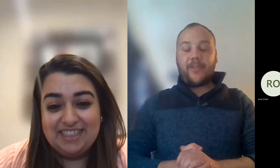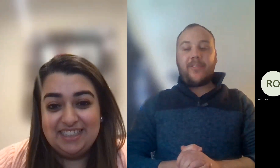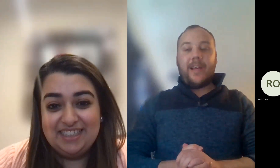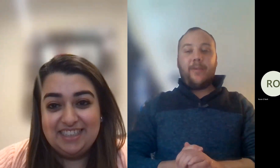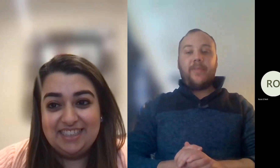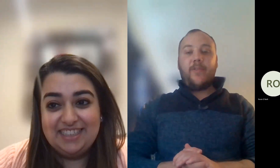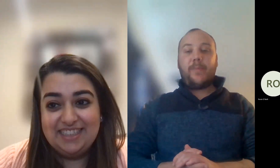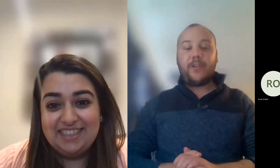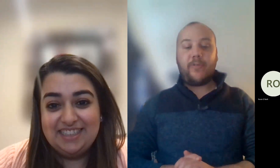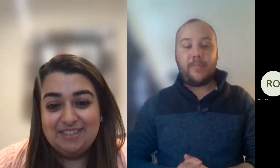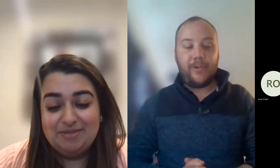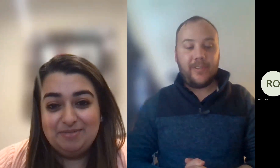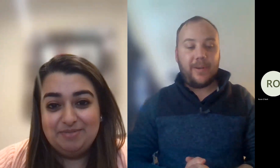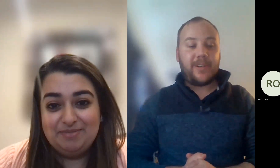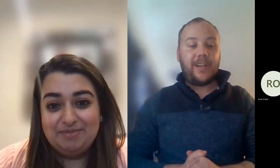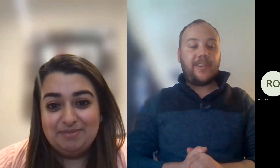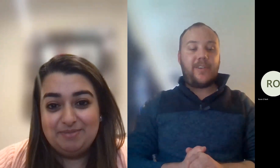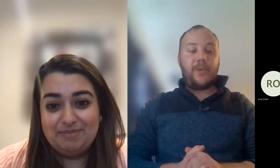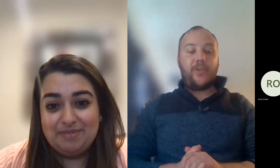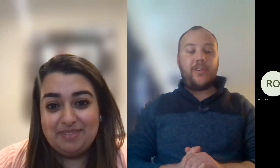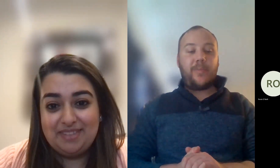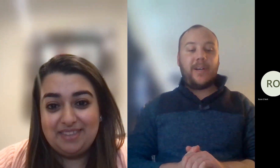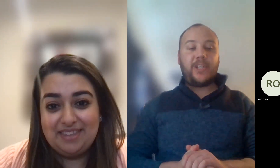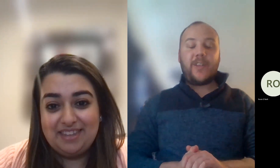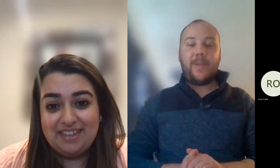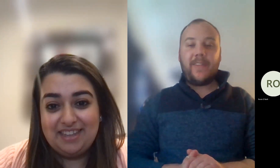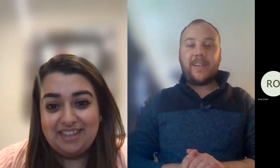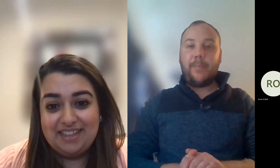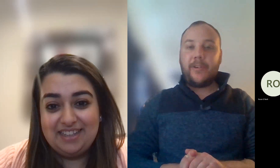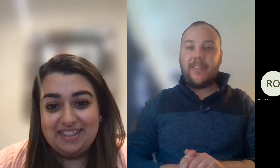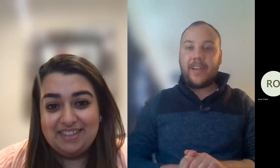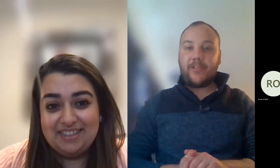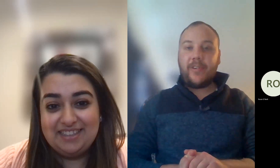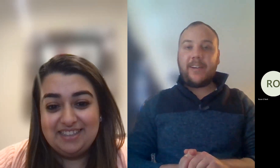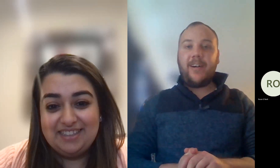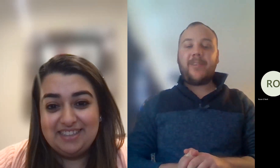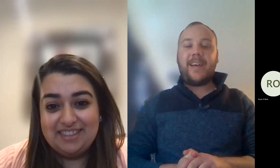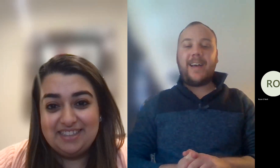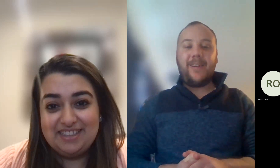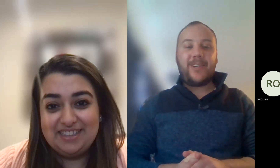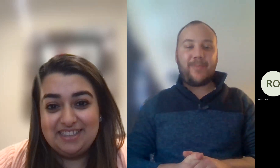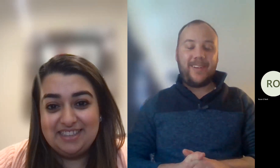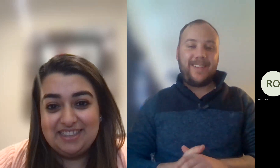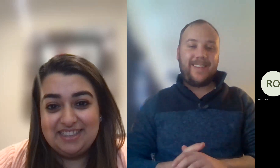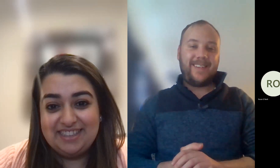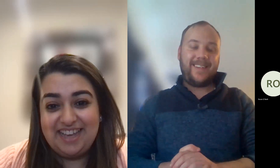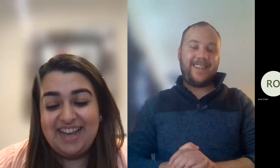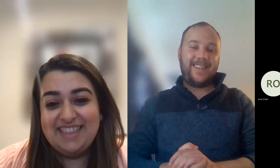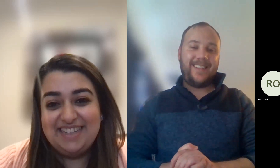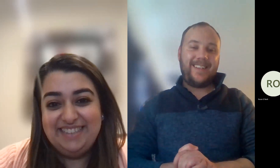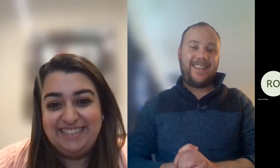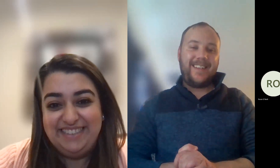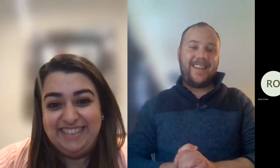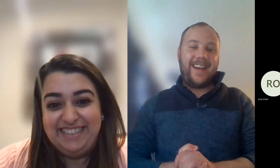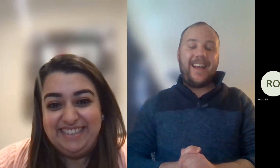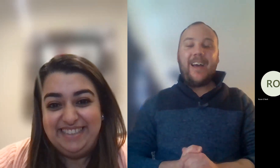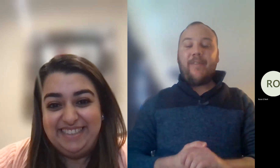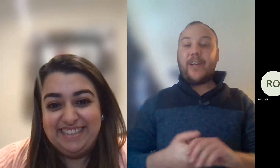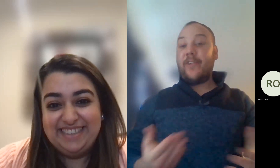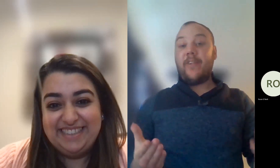Good afternoon. My name is Chris Adlam with Youth Pleasure Employers, and I'm delighted to be joined by Jasmine, the company secretary at Armscare. Hello, Jasmine. Hi